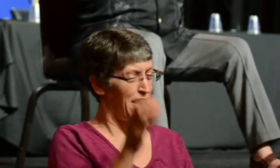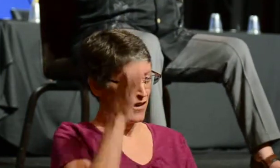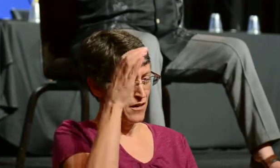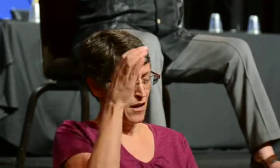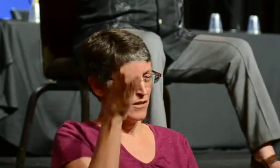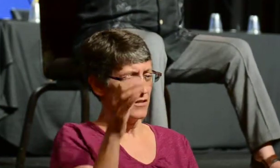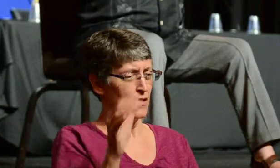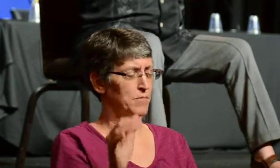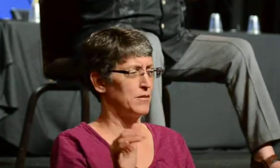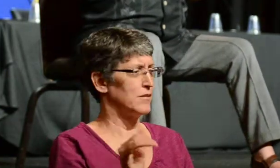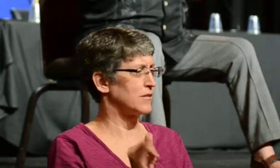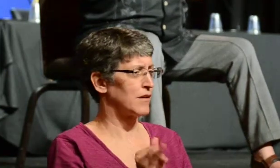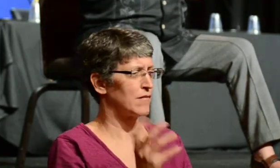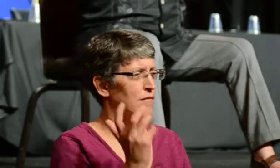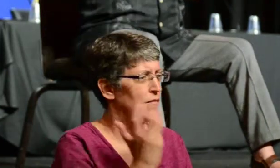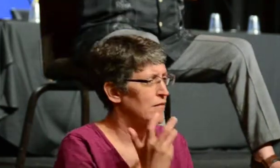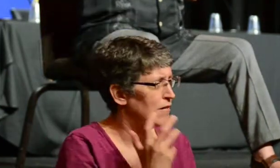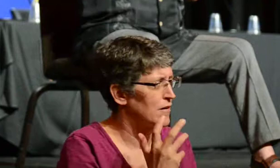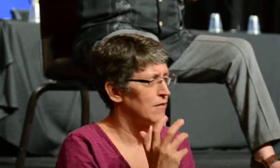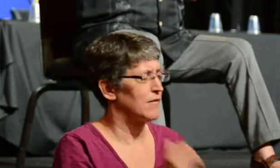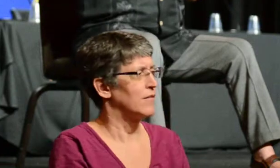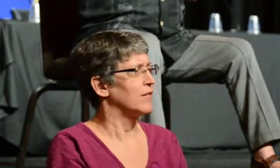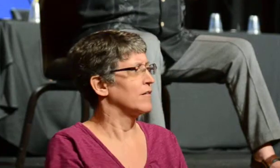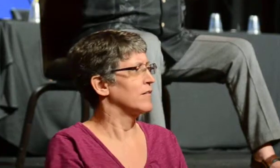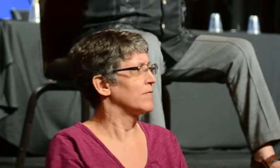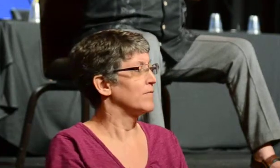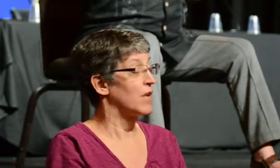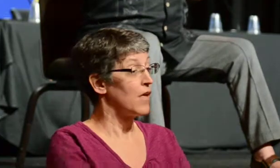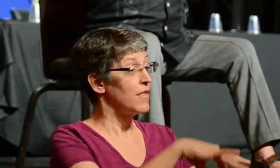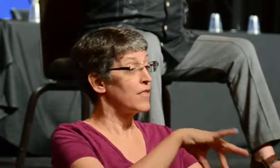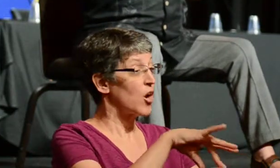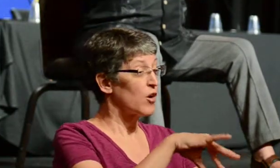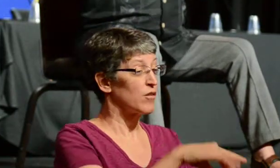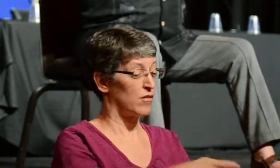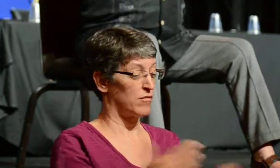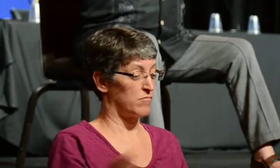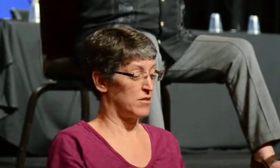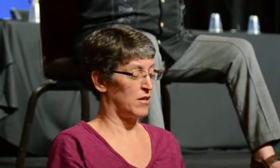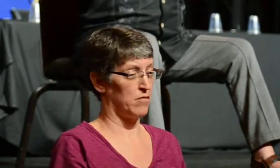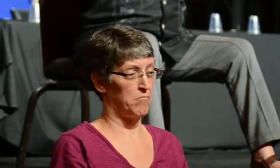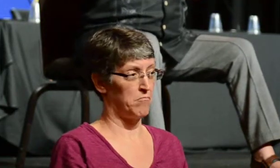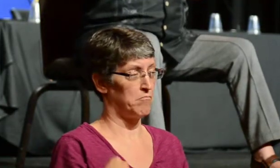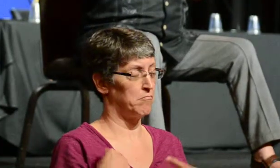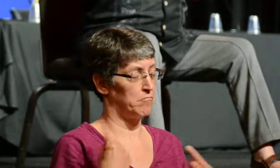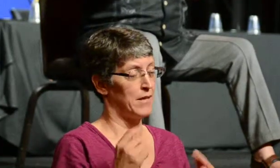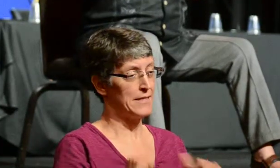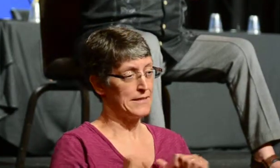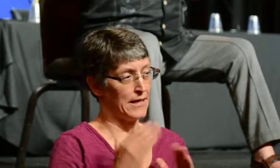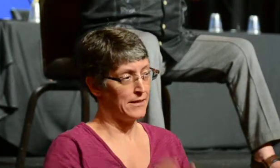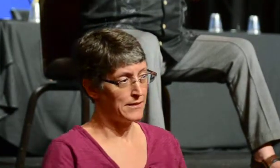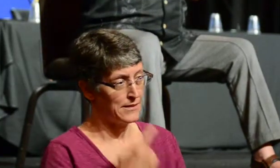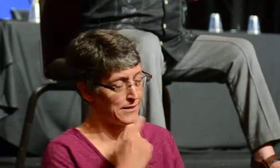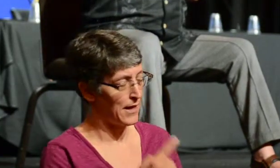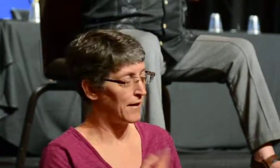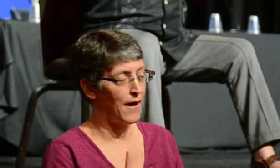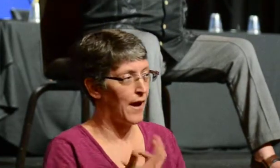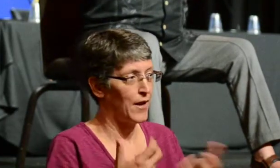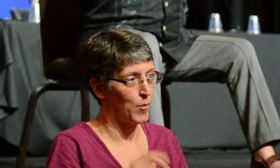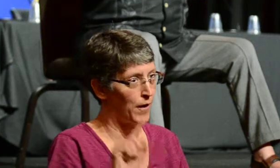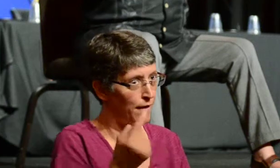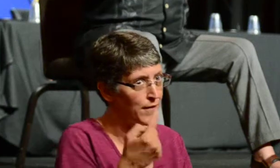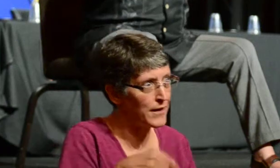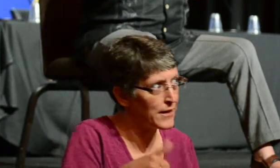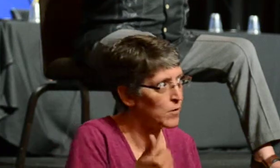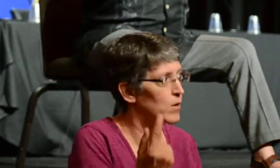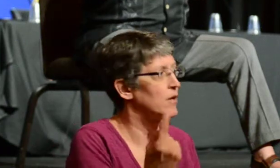like extraordinary. The Earth has been around, according to scientists, I don't want to offend anybody,